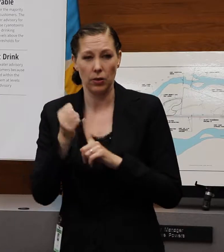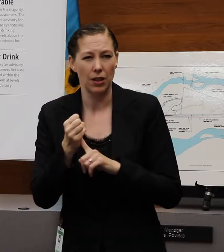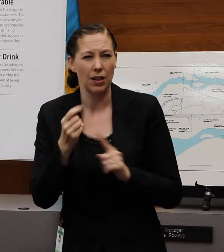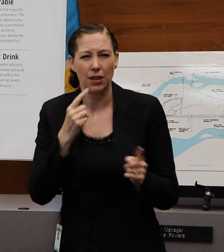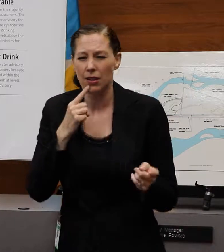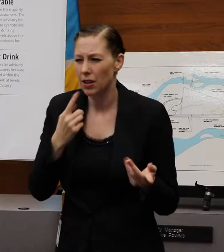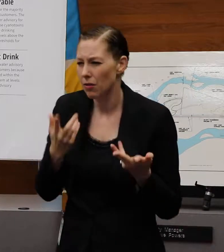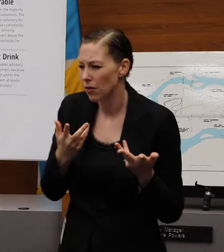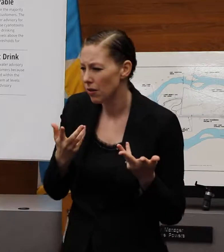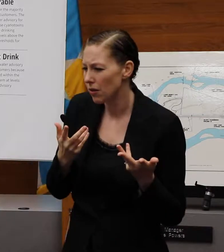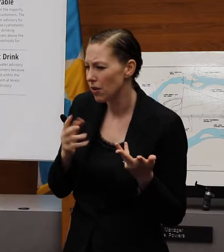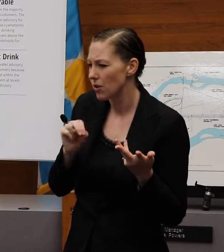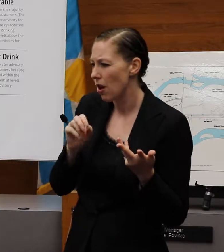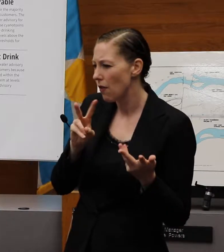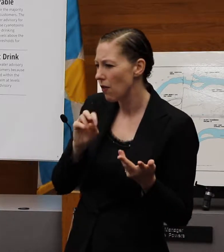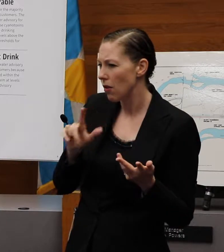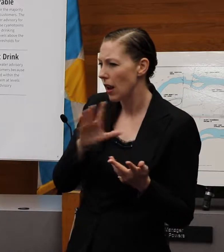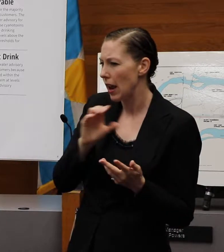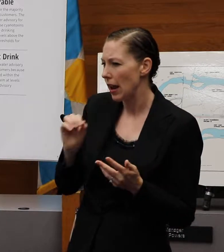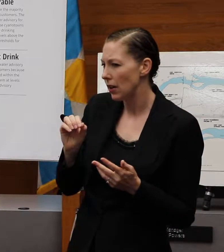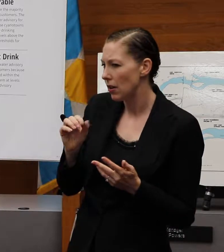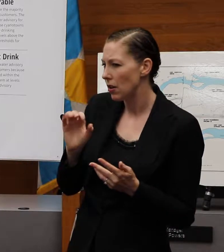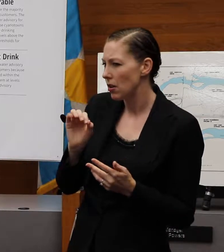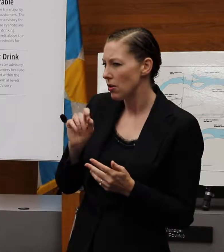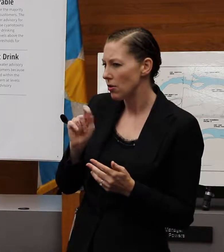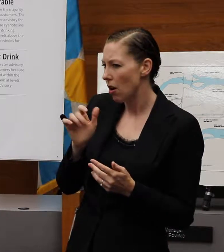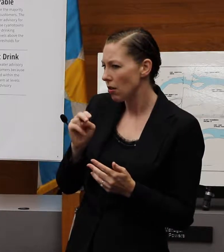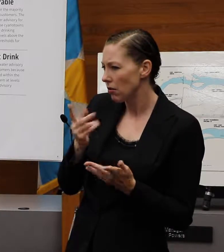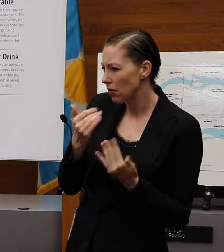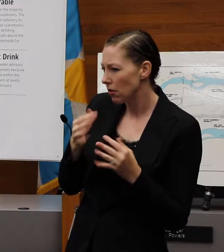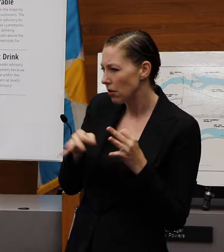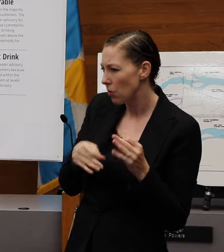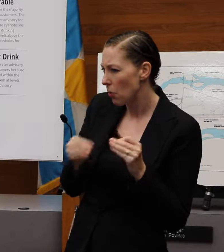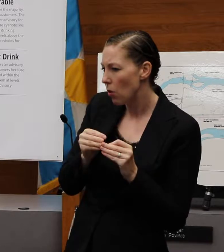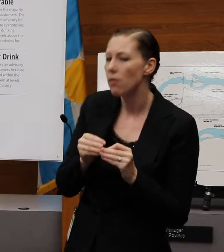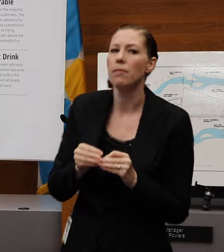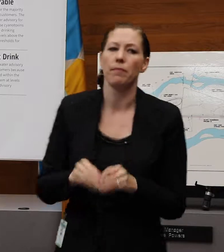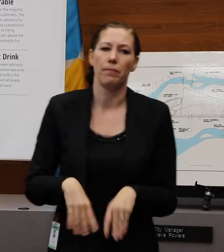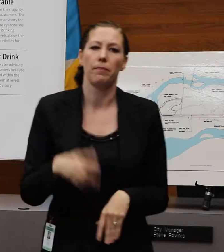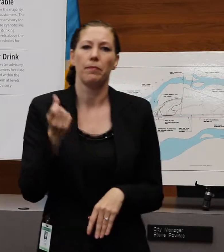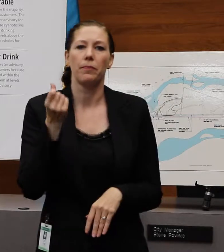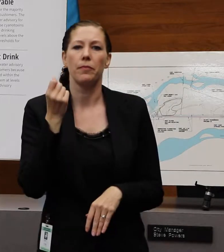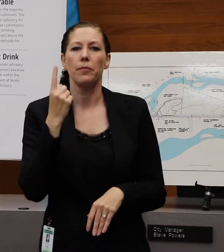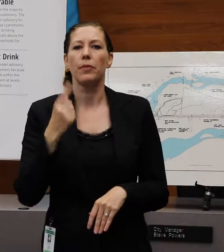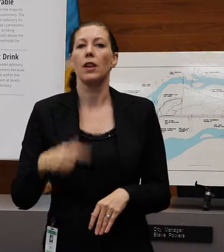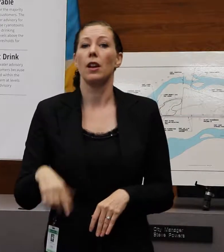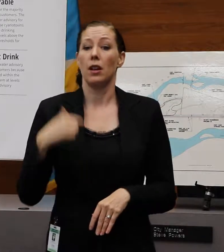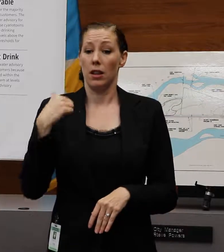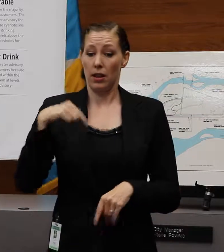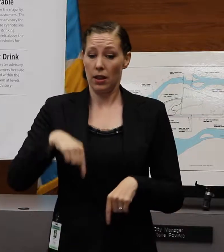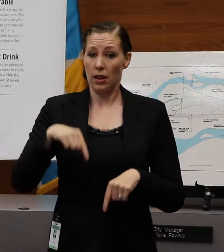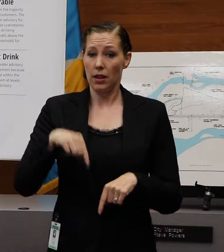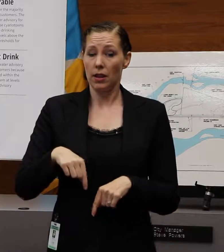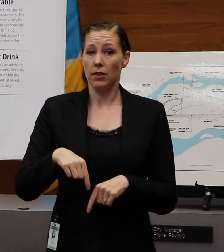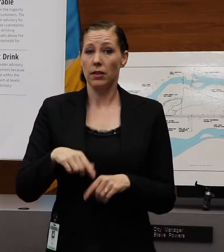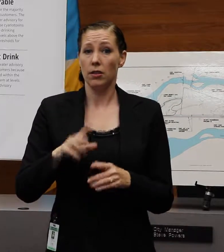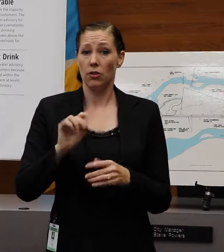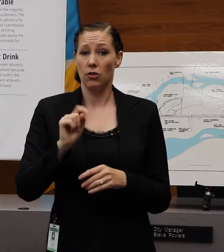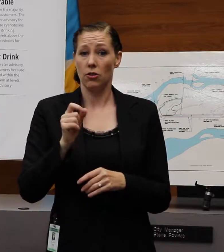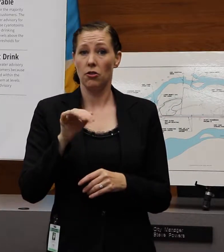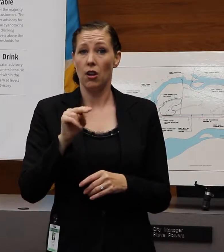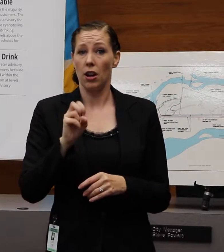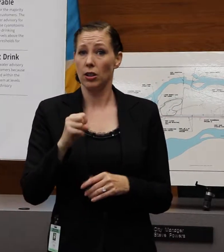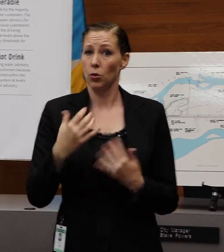in what way? Algal toxins are an emerging contaminant of concern in the water industry. And so